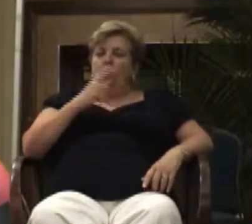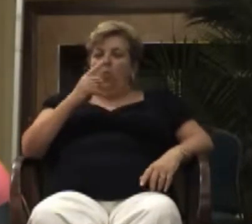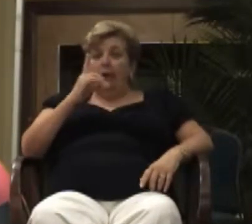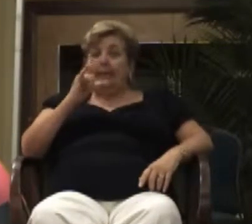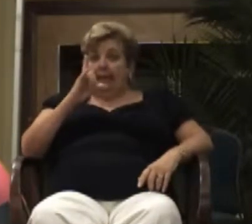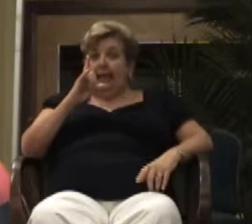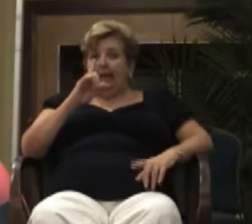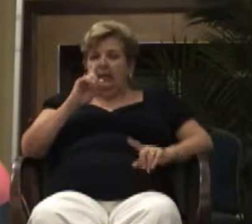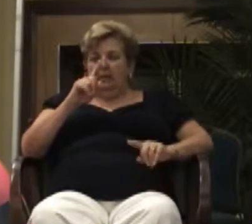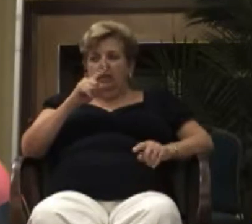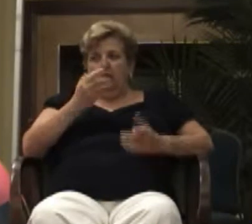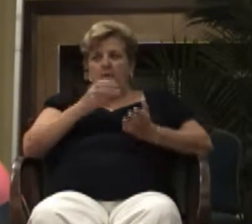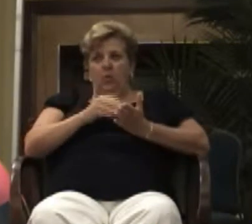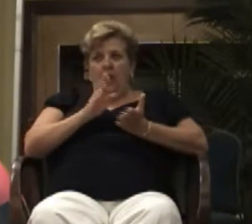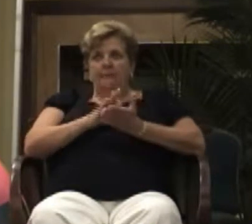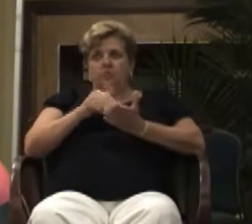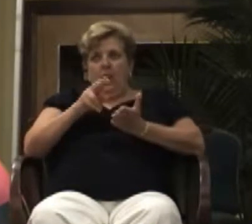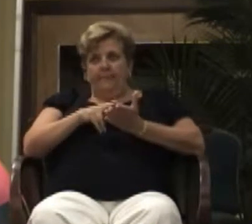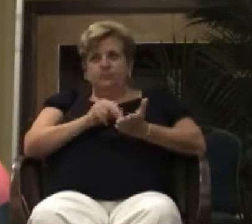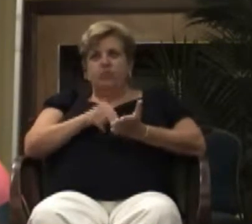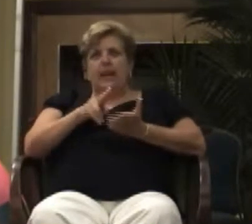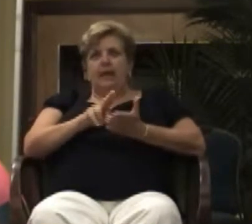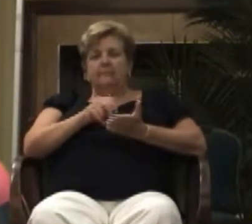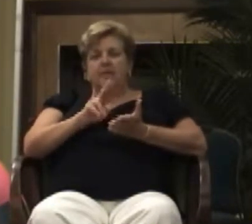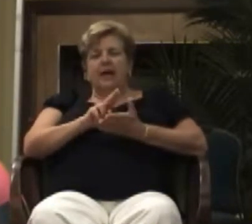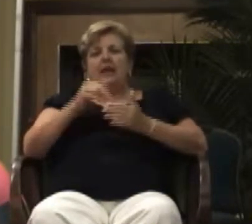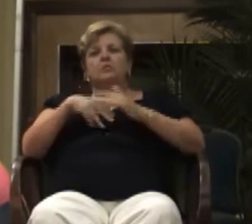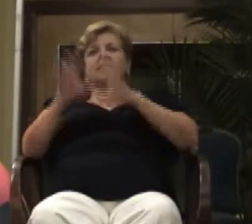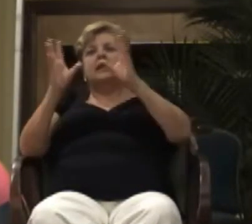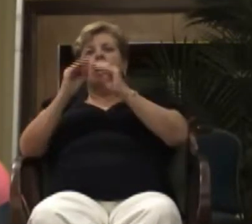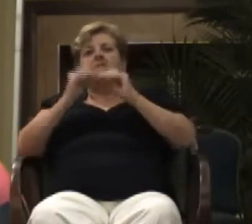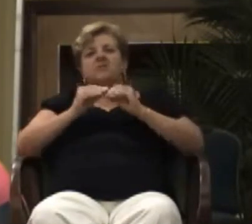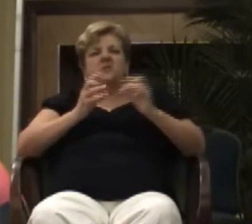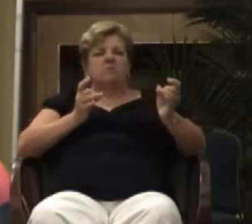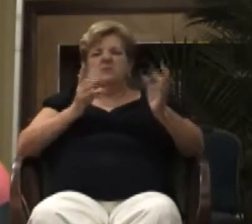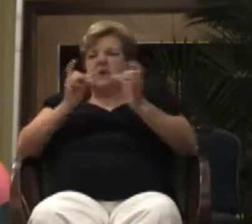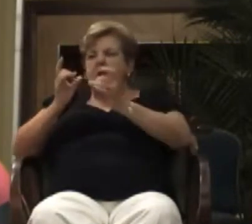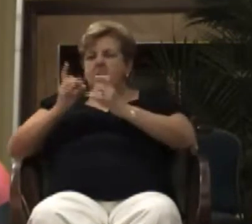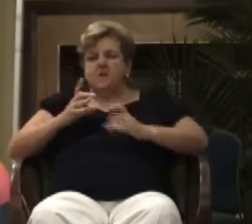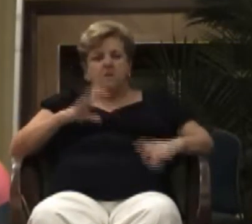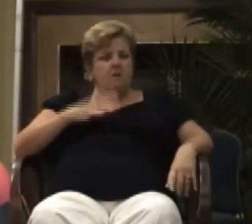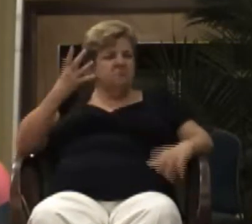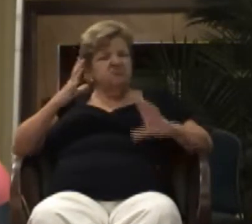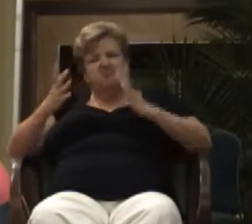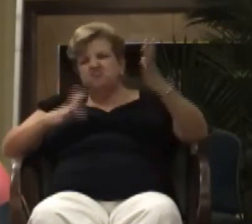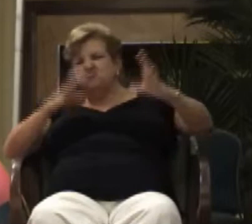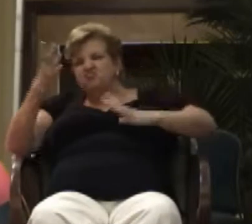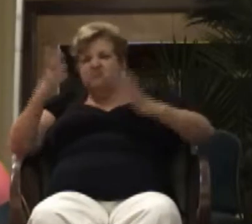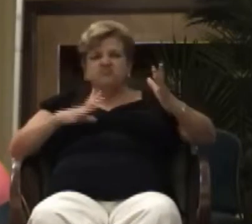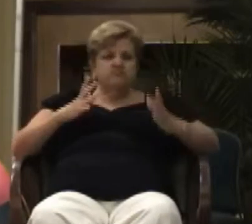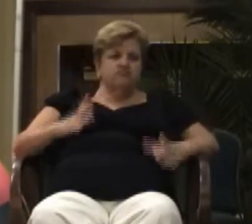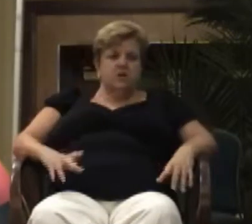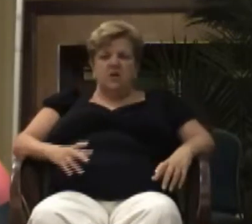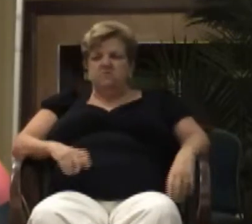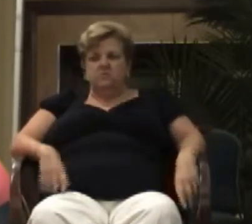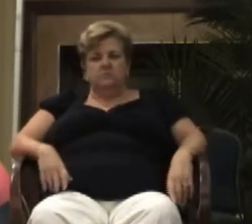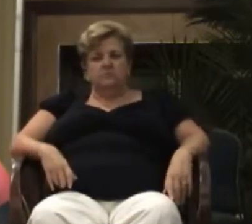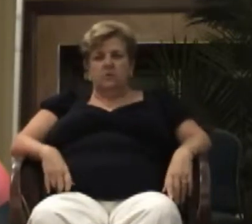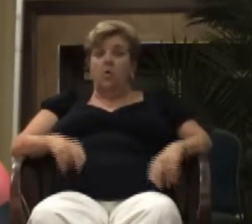And I was at a conference sneaking and hiding and hating all y'all and sitting in the meetings saying if I wrote. You know, I sat in meetings saying